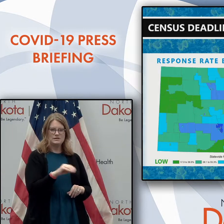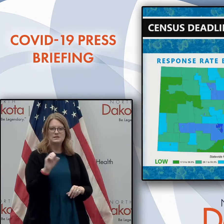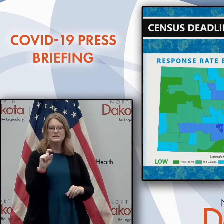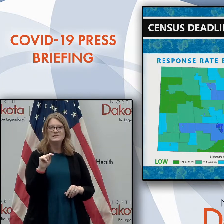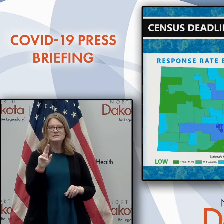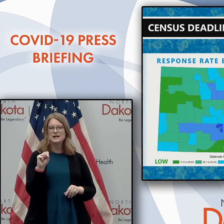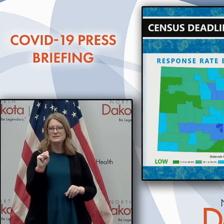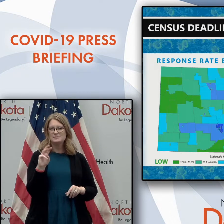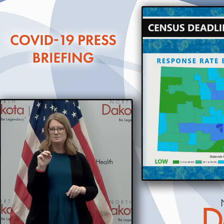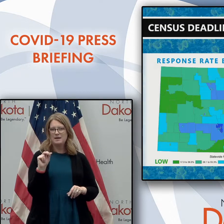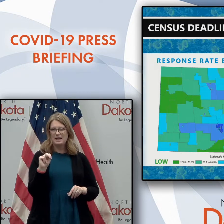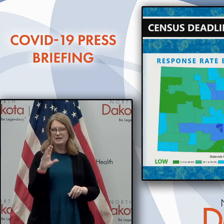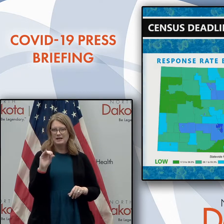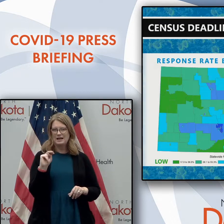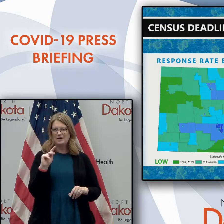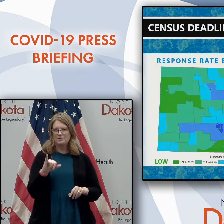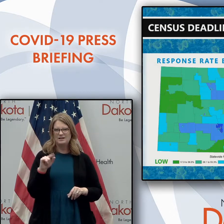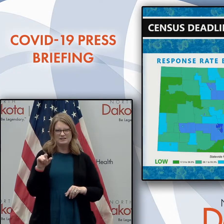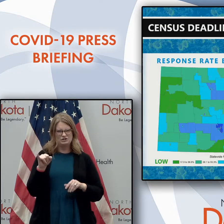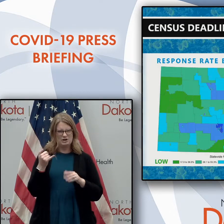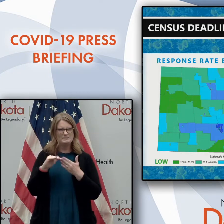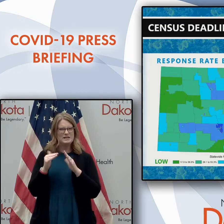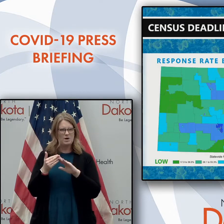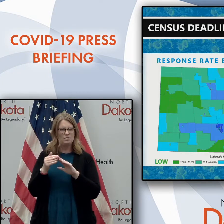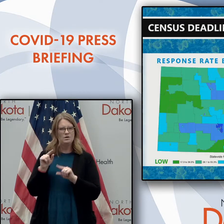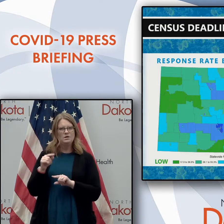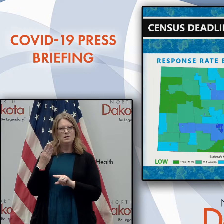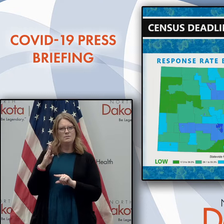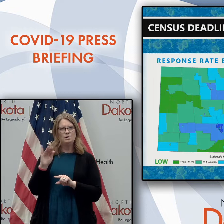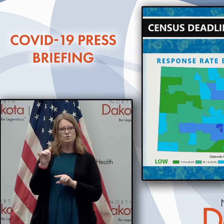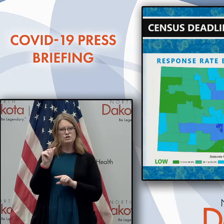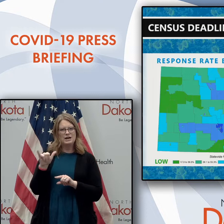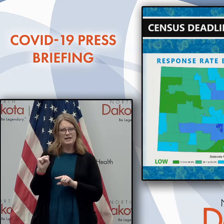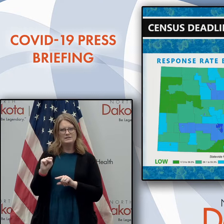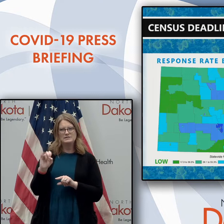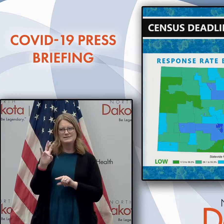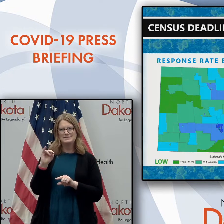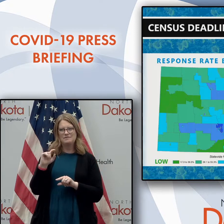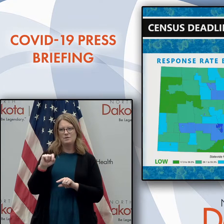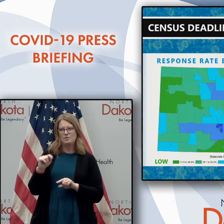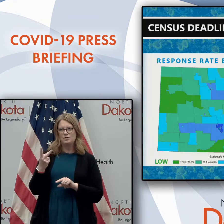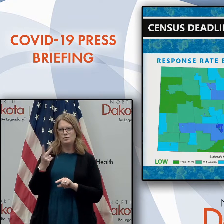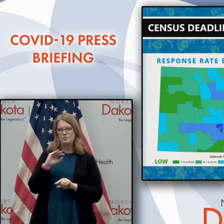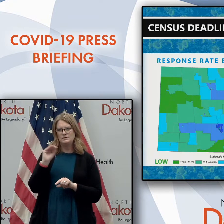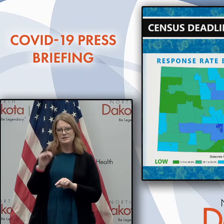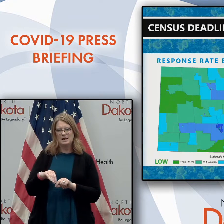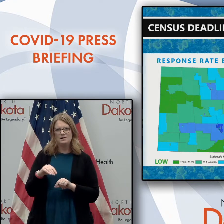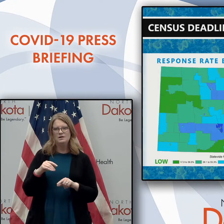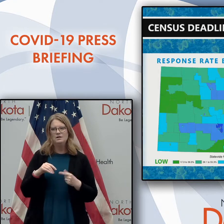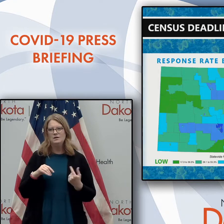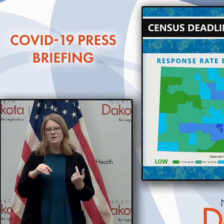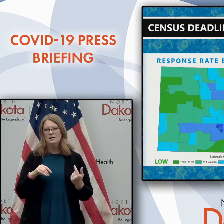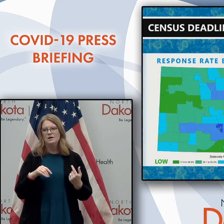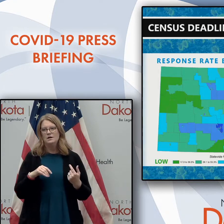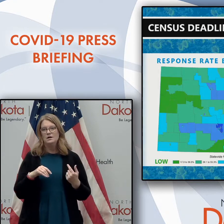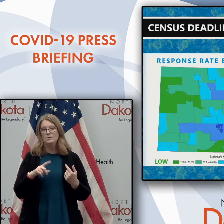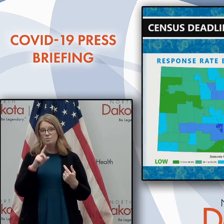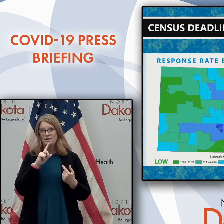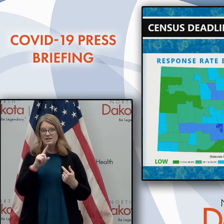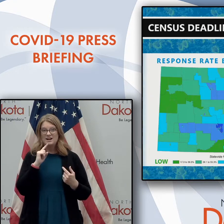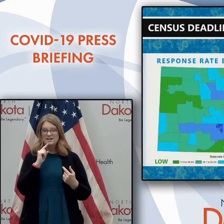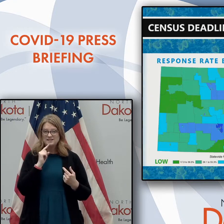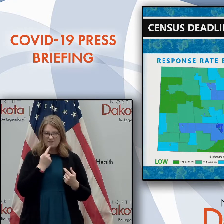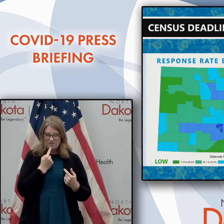County, home of Jamestown, home of the Blue Jays, 70.2%. But our most severely